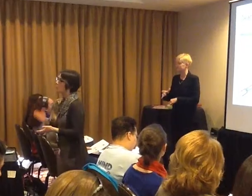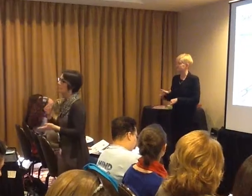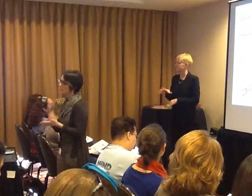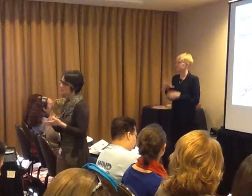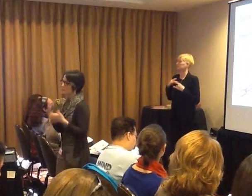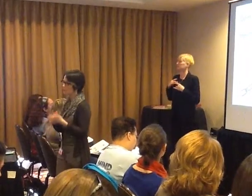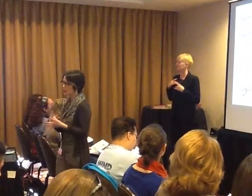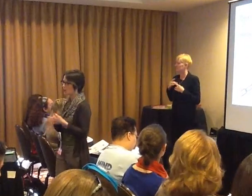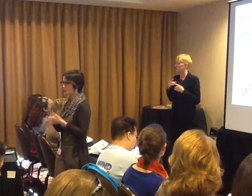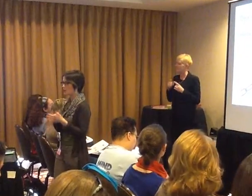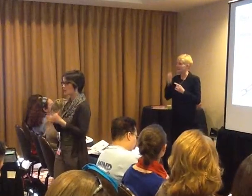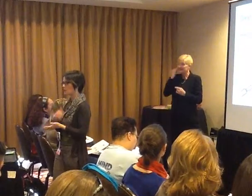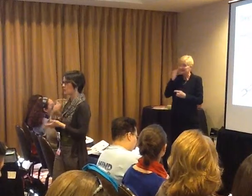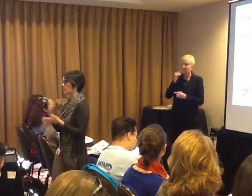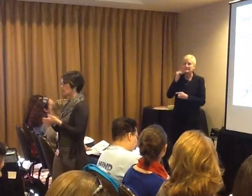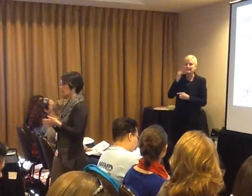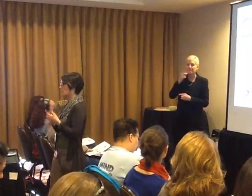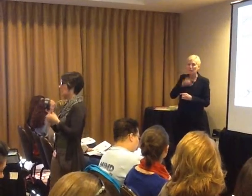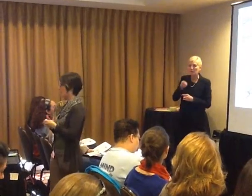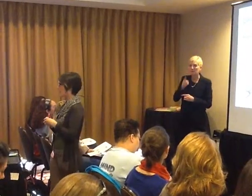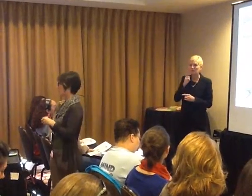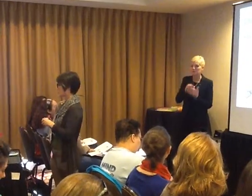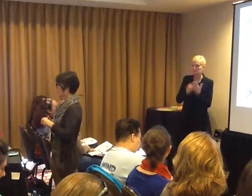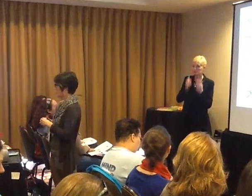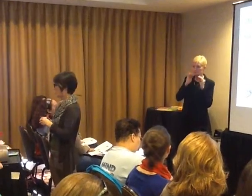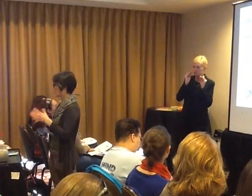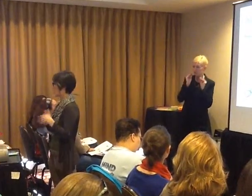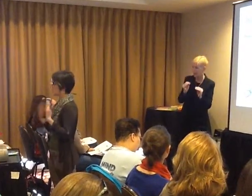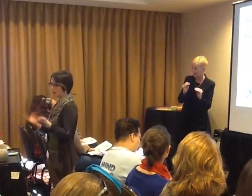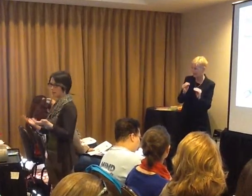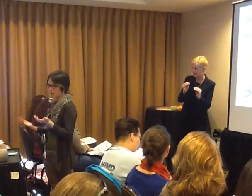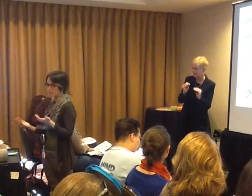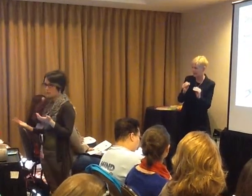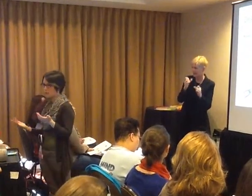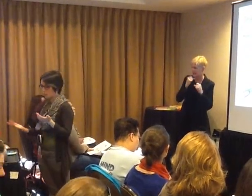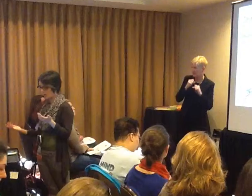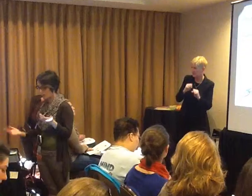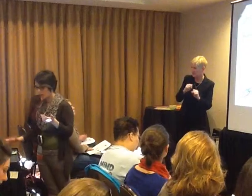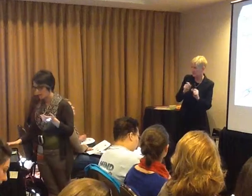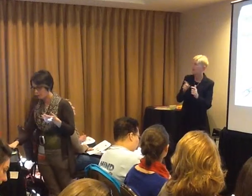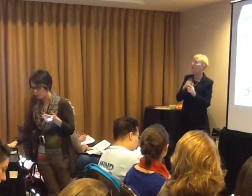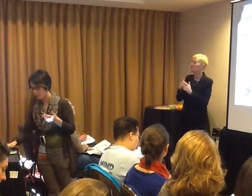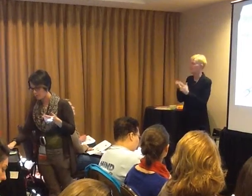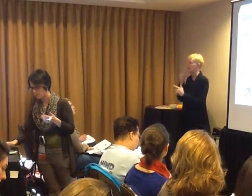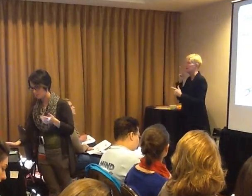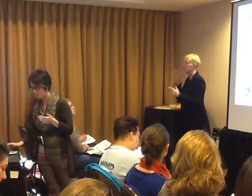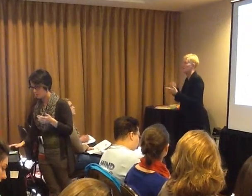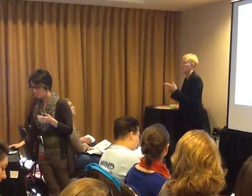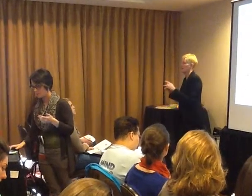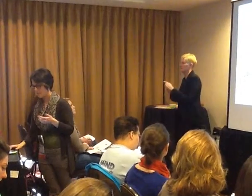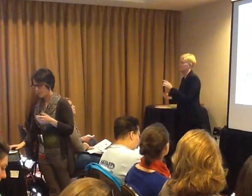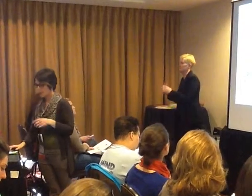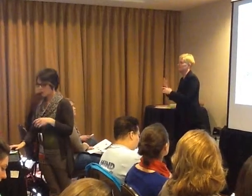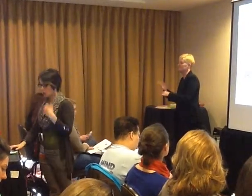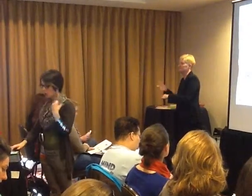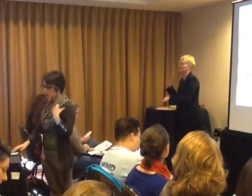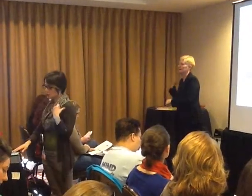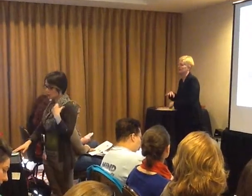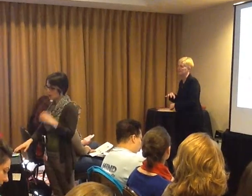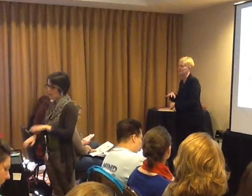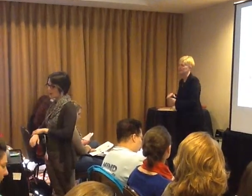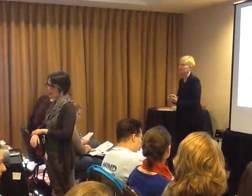do, but if deaf and hard of hearing students were taught to apply those strategies, they did see growth and benefit from that.